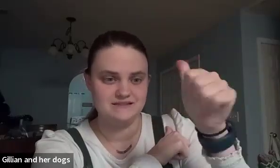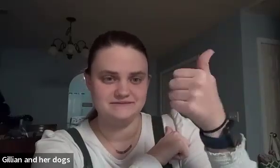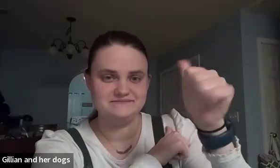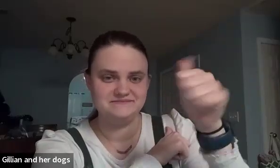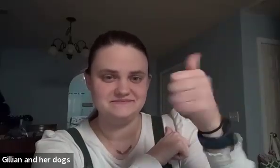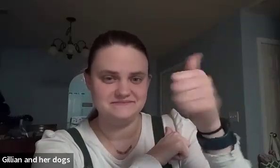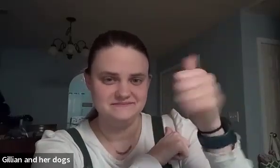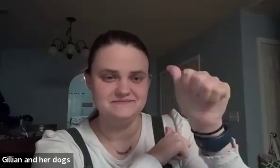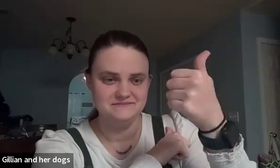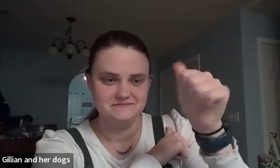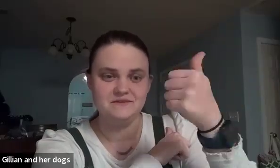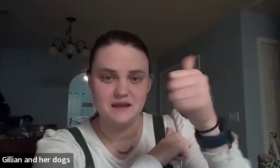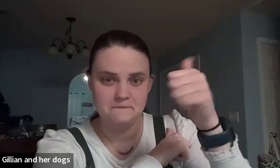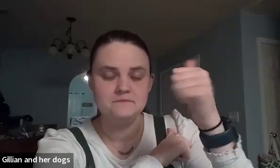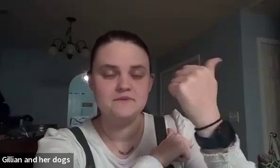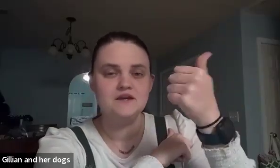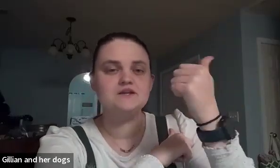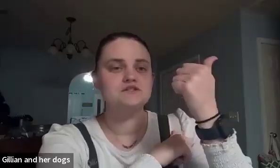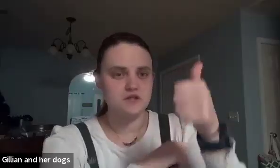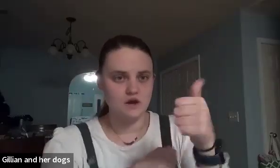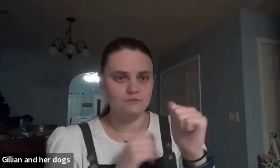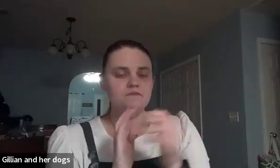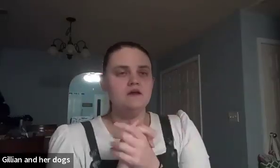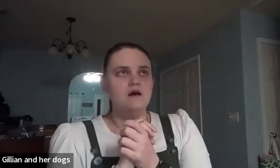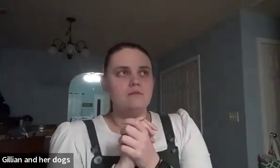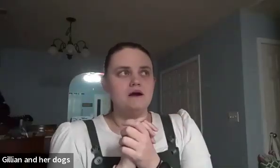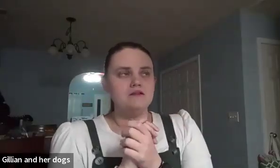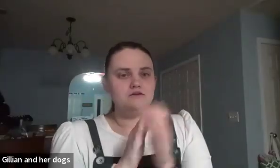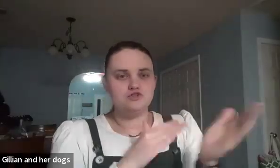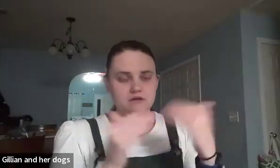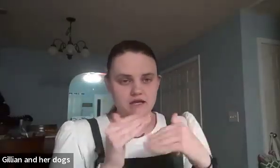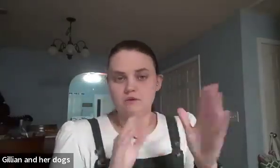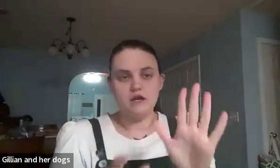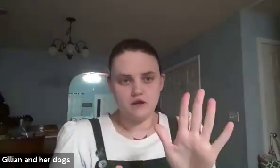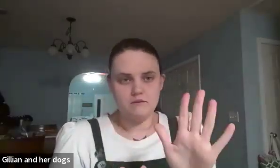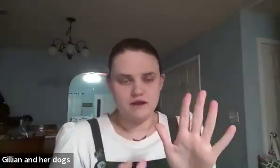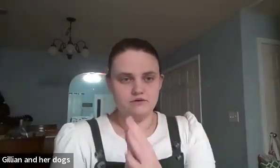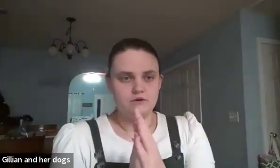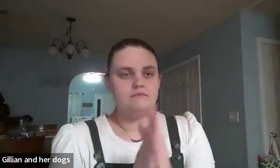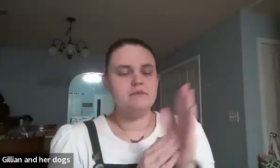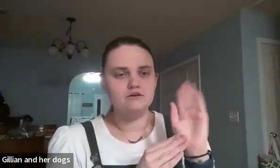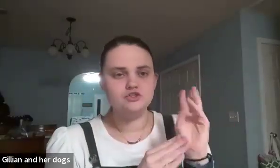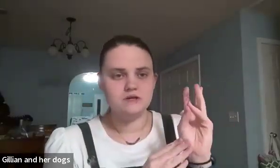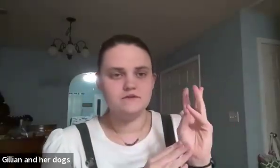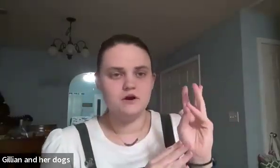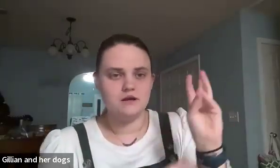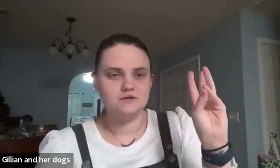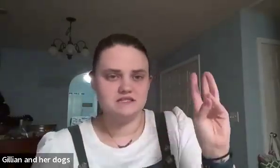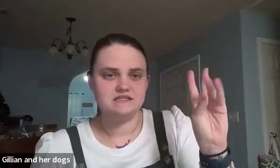it. Okay. So my little trick, and we are going back through it, but my little trick for our number 6,